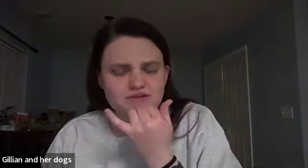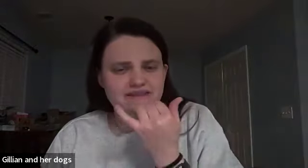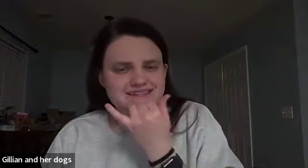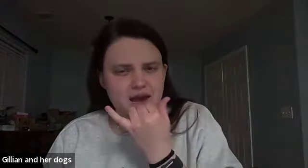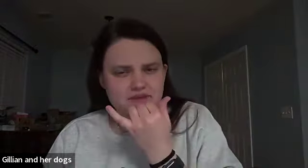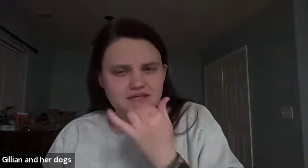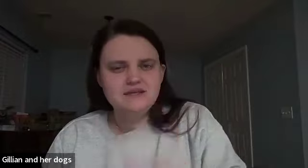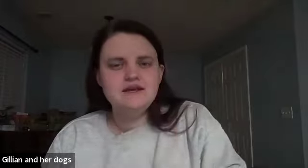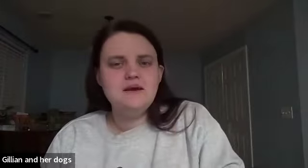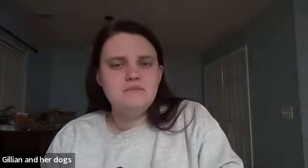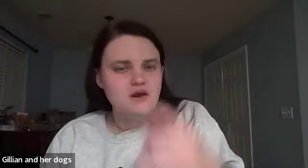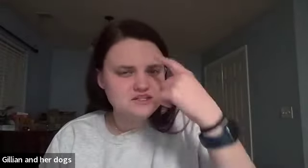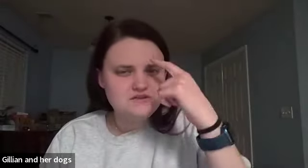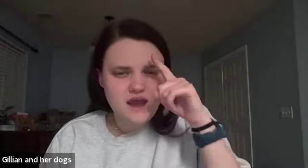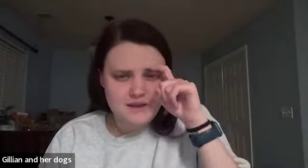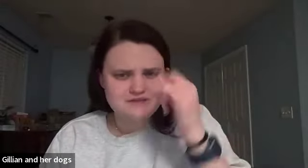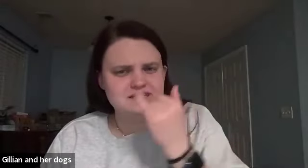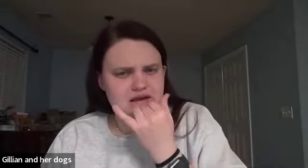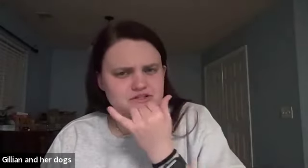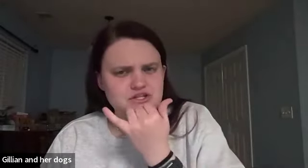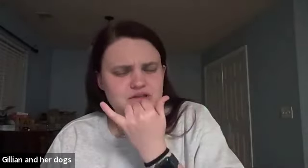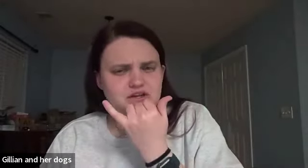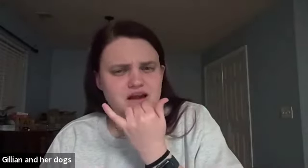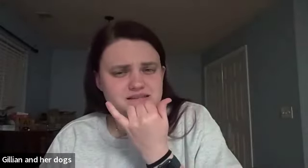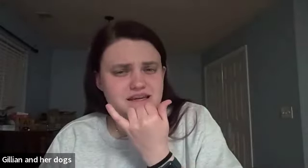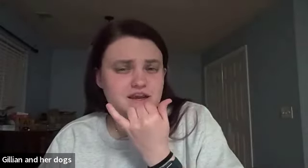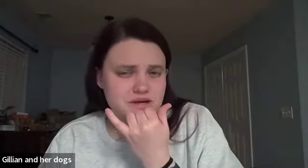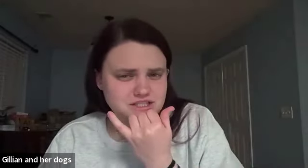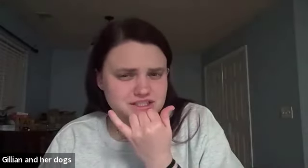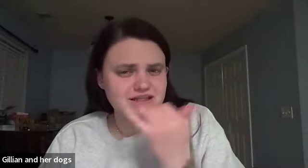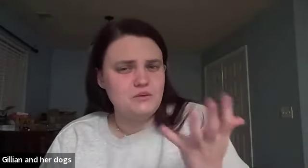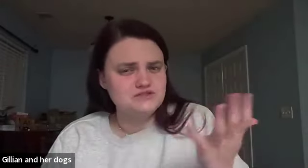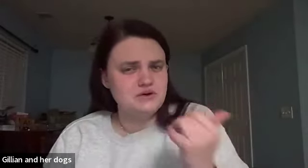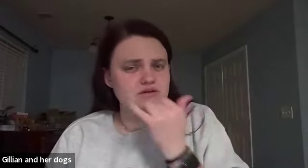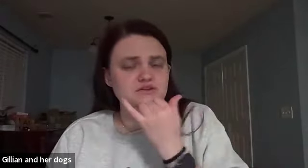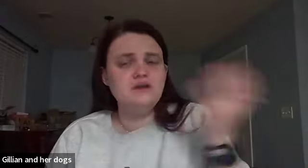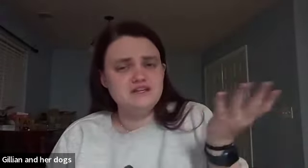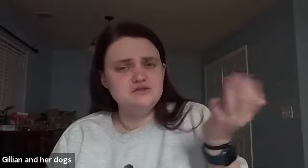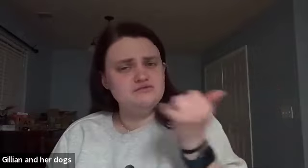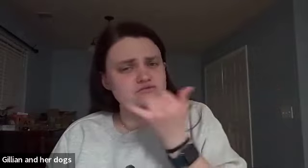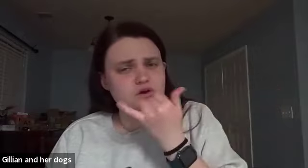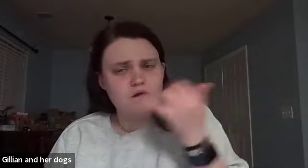wrong, like the tapping, but also the eyebrows down to show like you're asking a question, like what's wrong. You can do